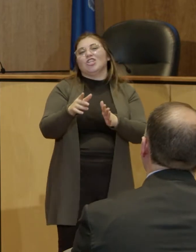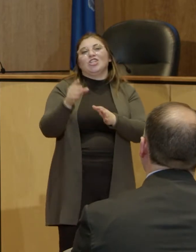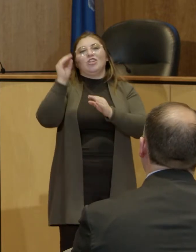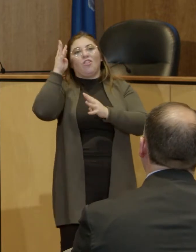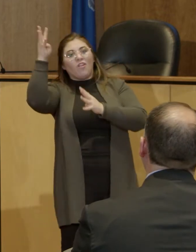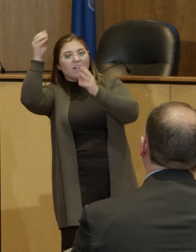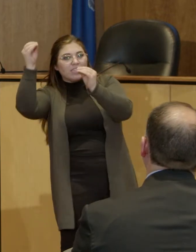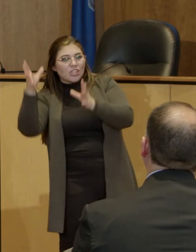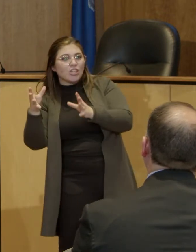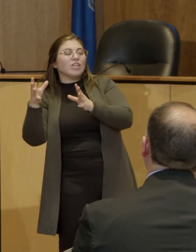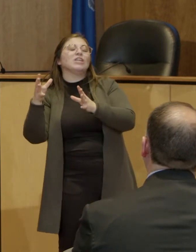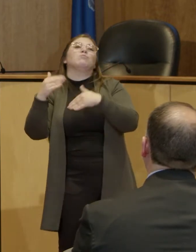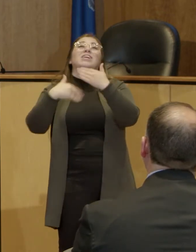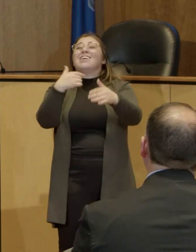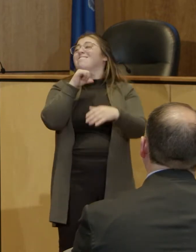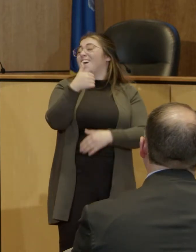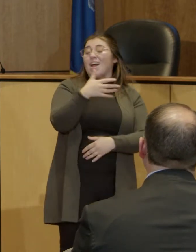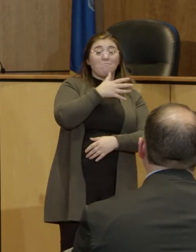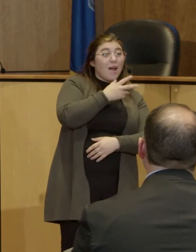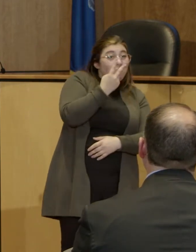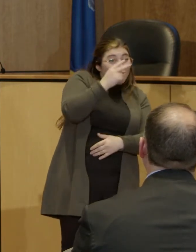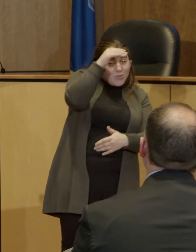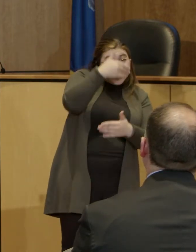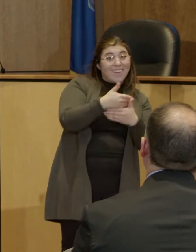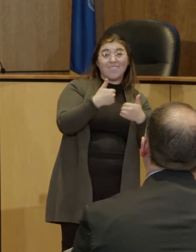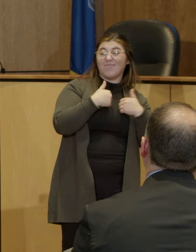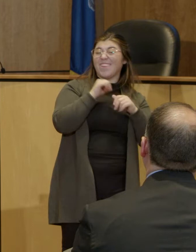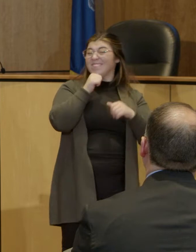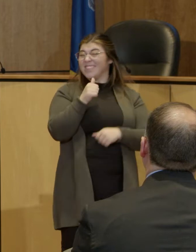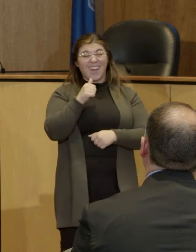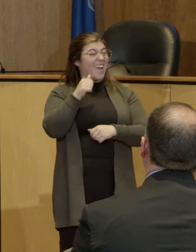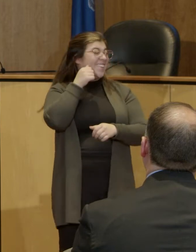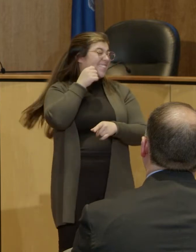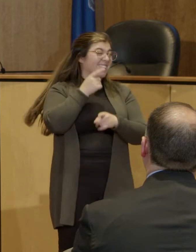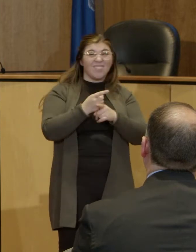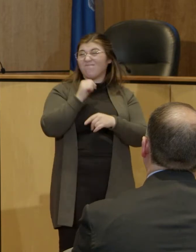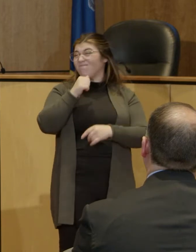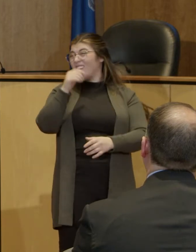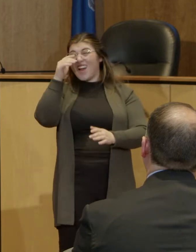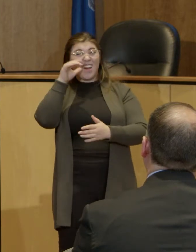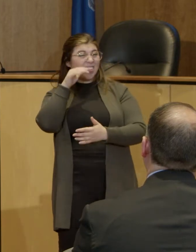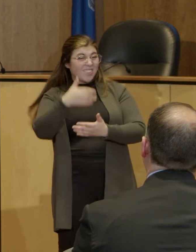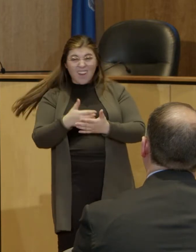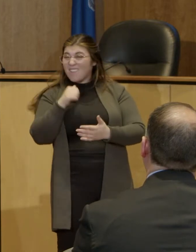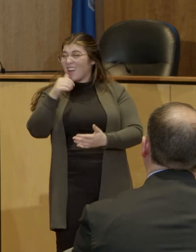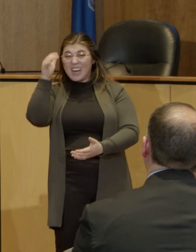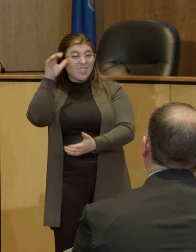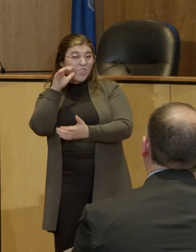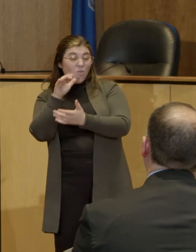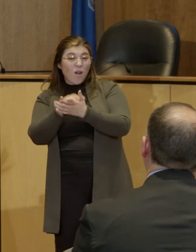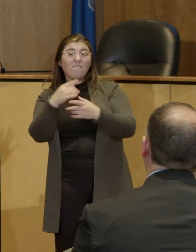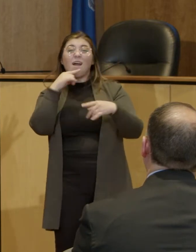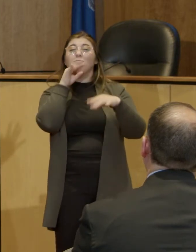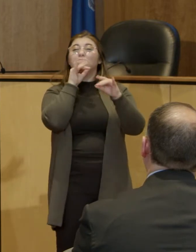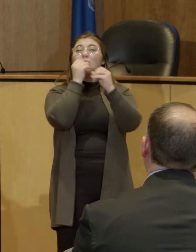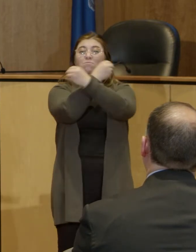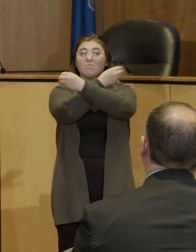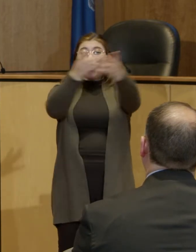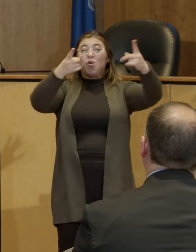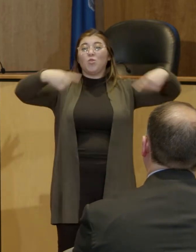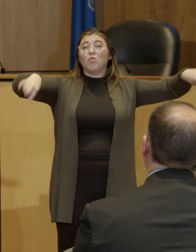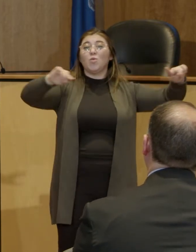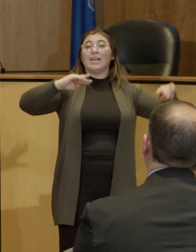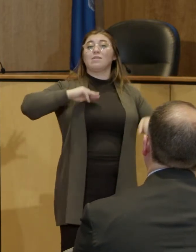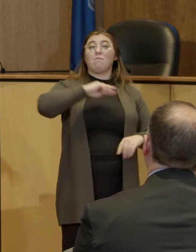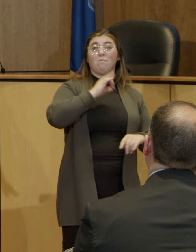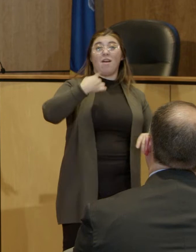pedagogue, not as a mother of 2 sons, not as a sister, a daughter, or a wife. I'm speaking to you as a member